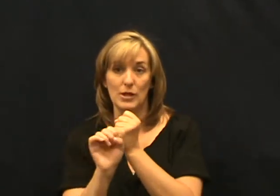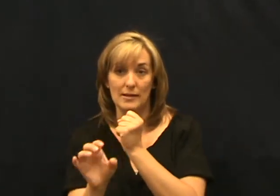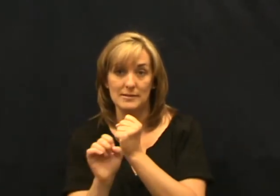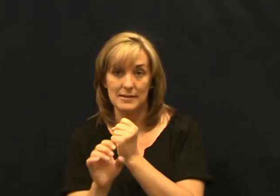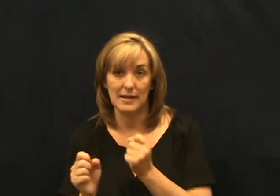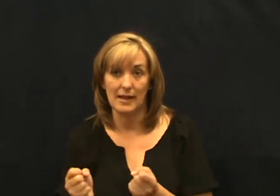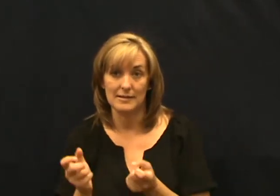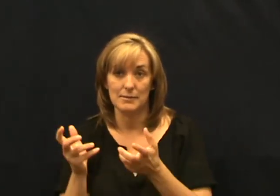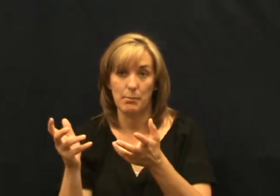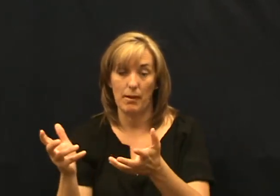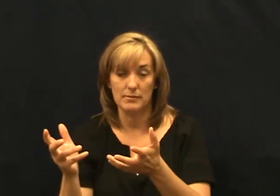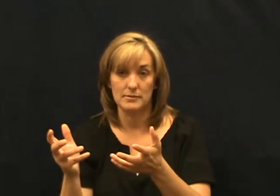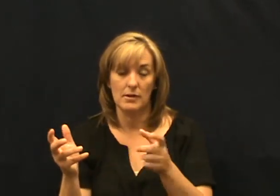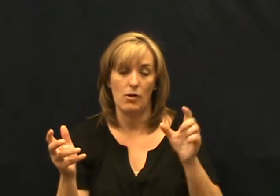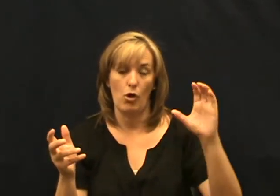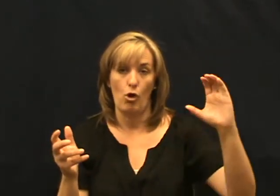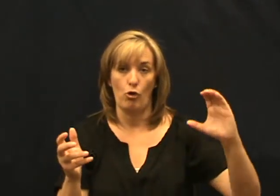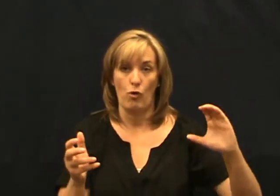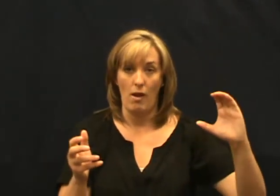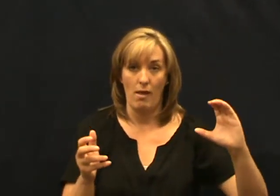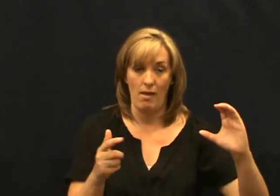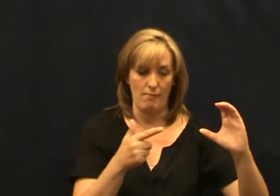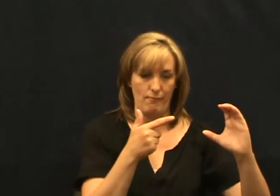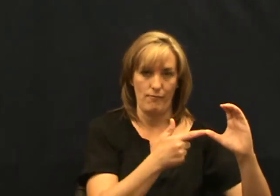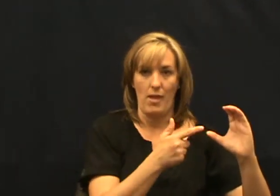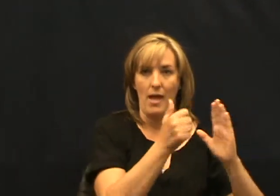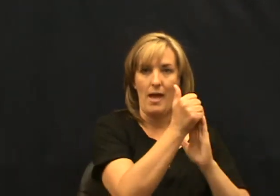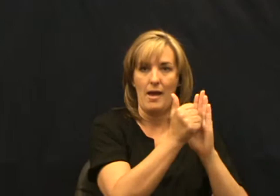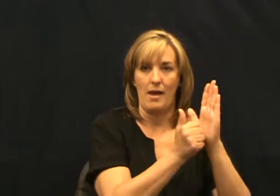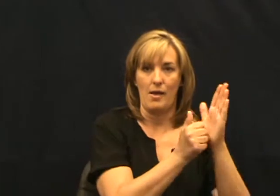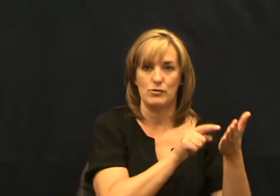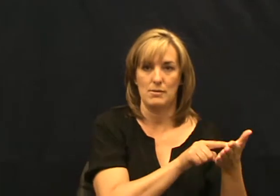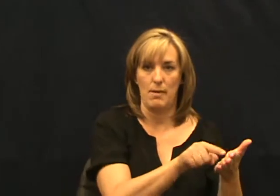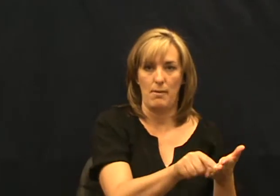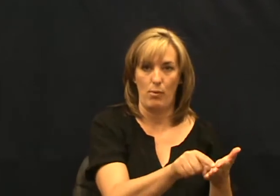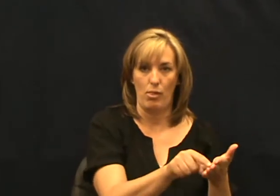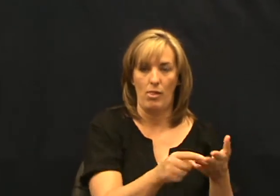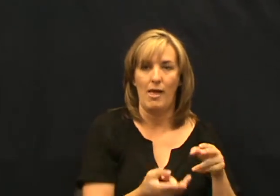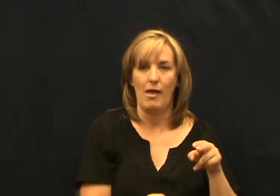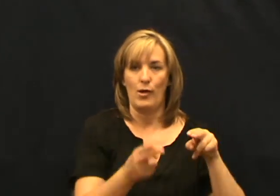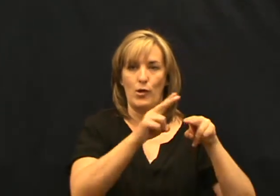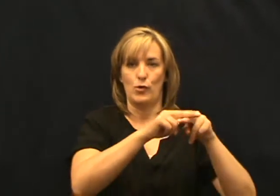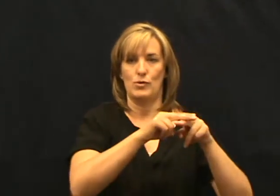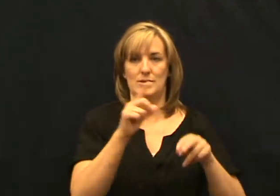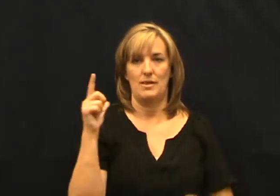credit accounts payable, which increases our liabilities.